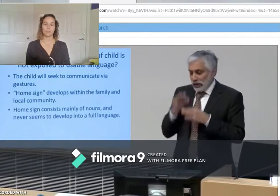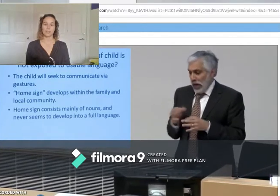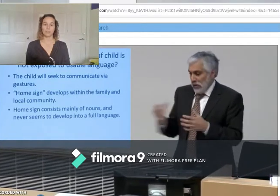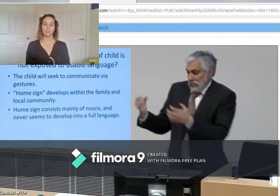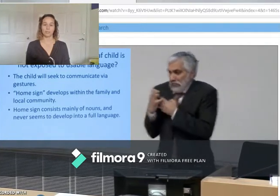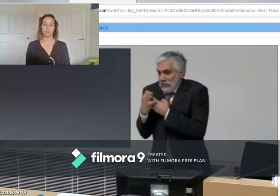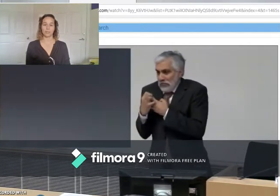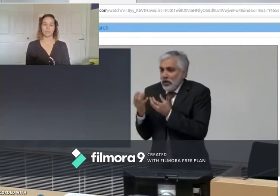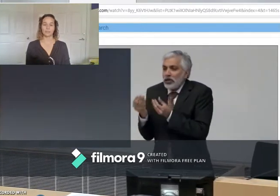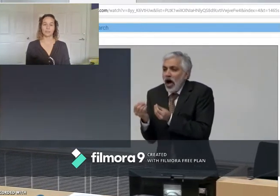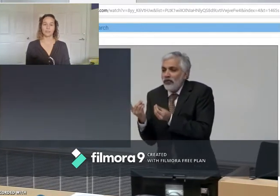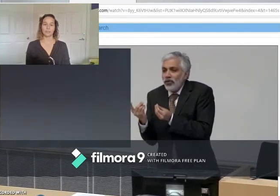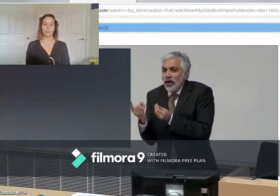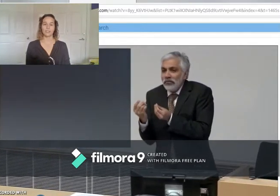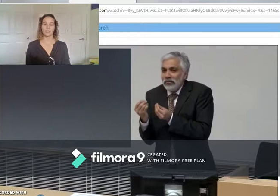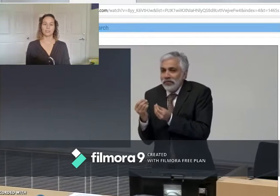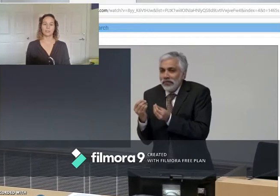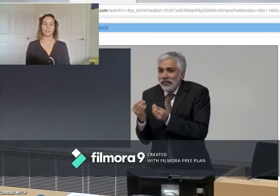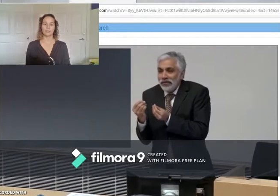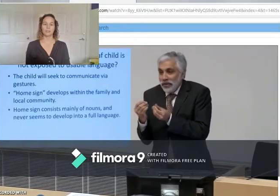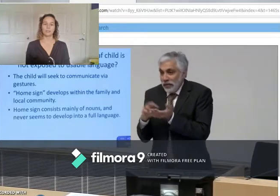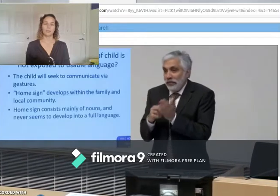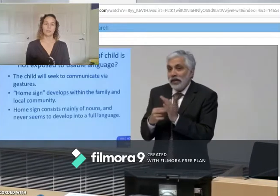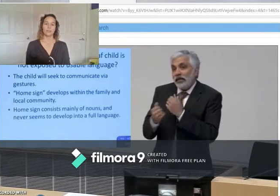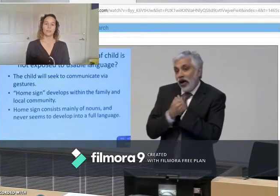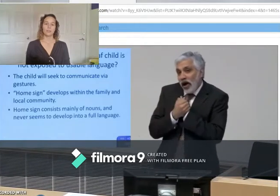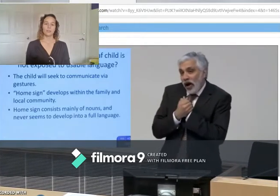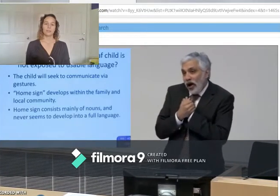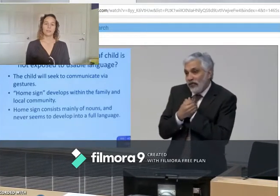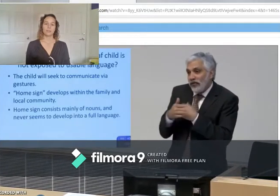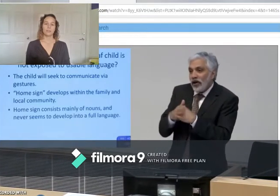It was really awful, quite tragic.